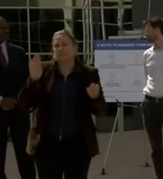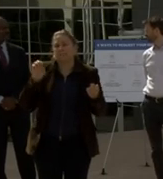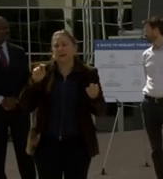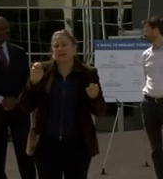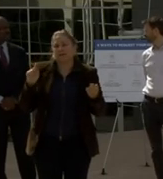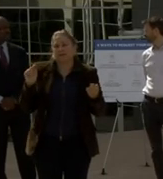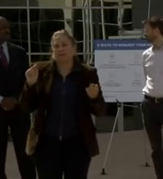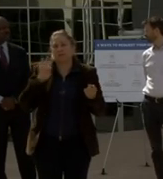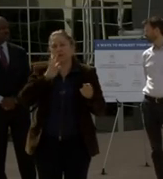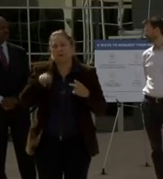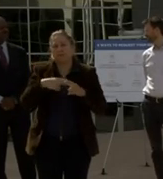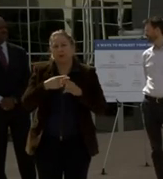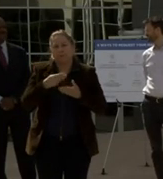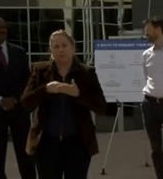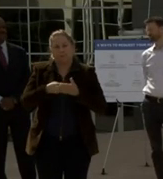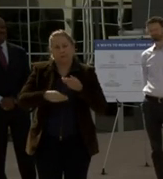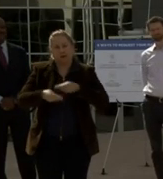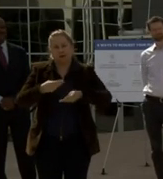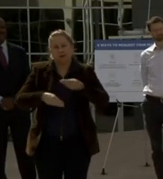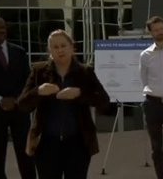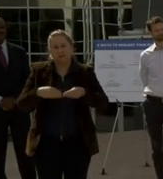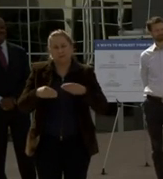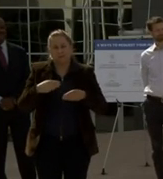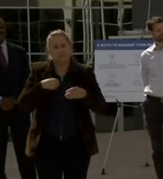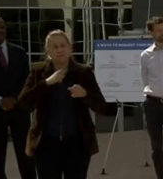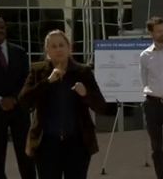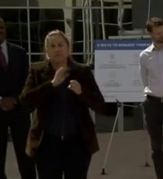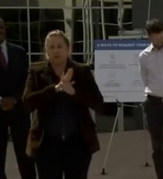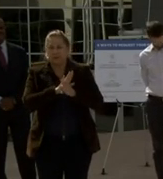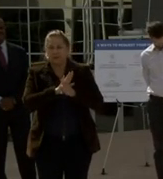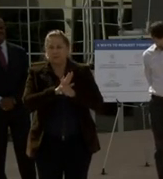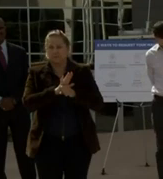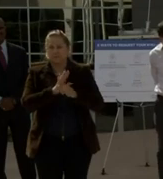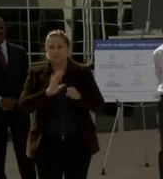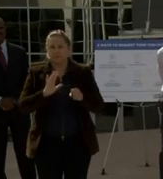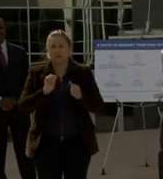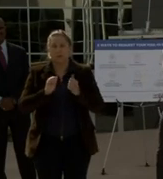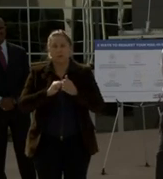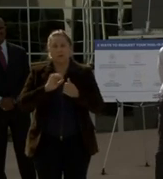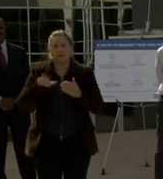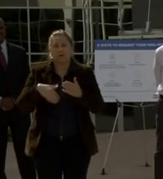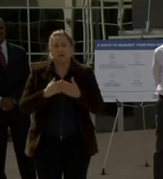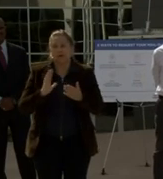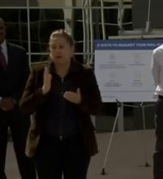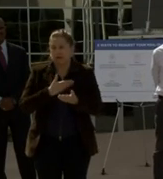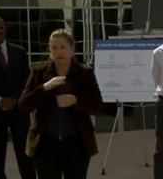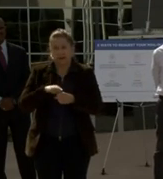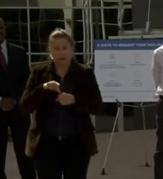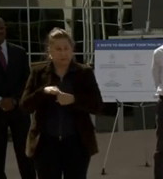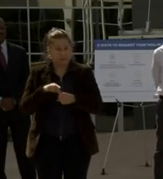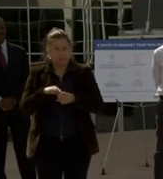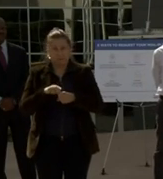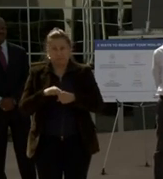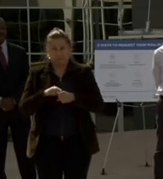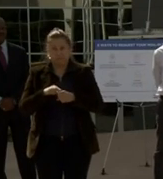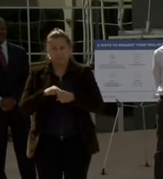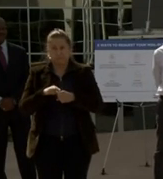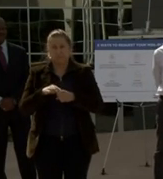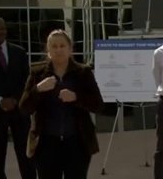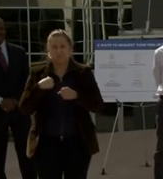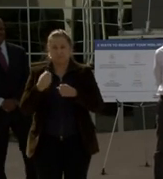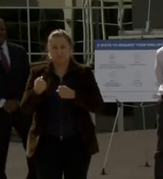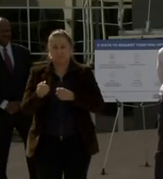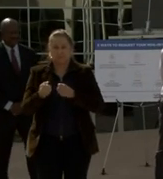assure you, as is always the case with our elections, we will support the Board of Elections with their